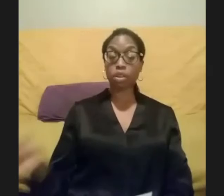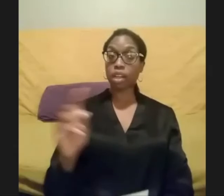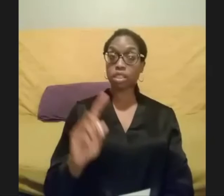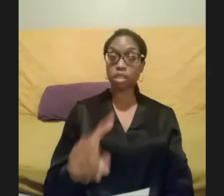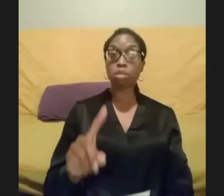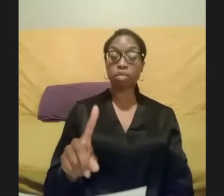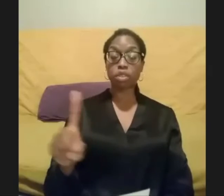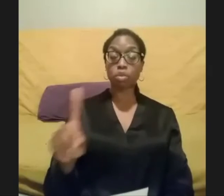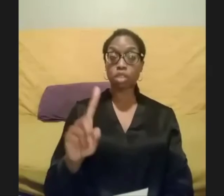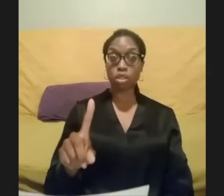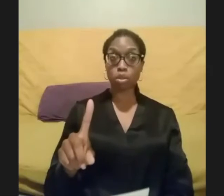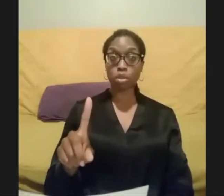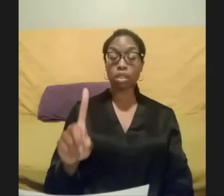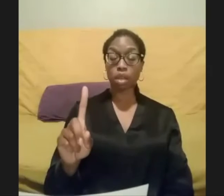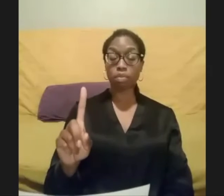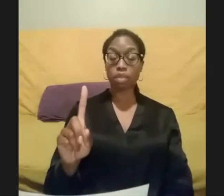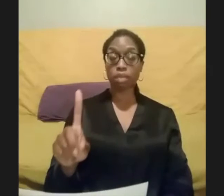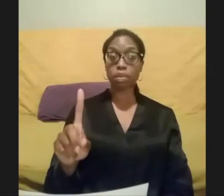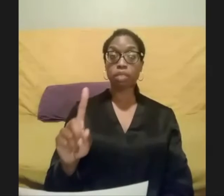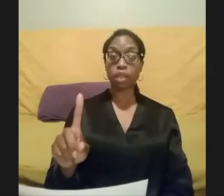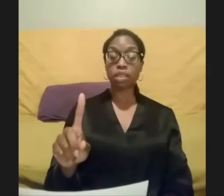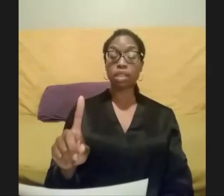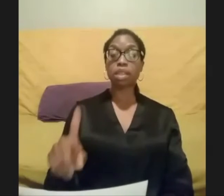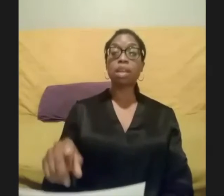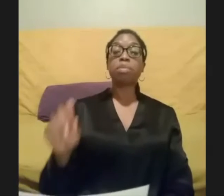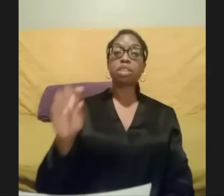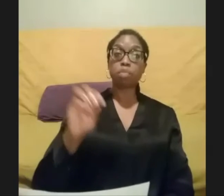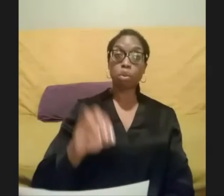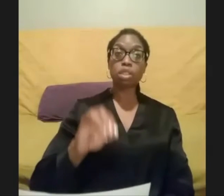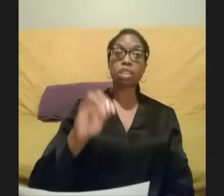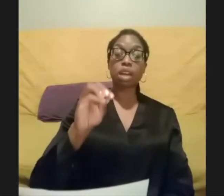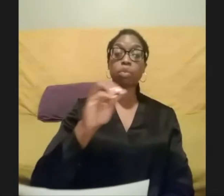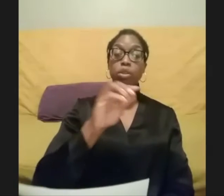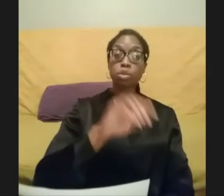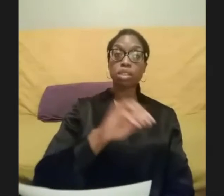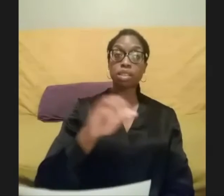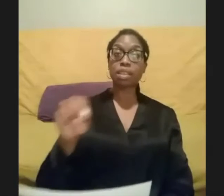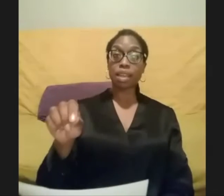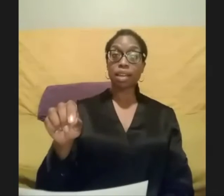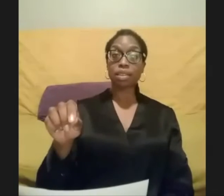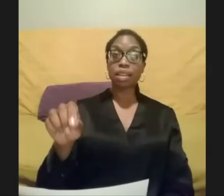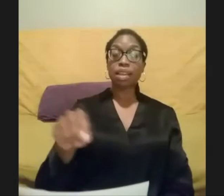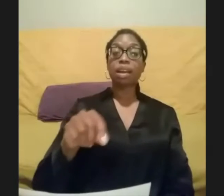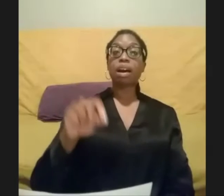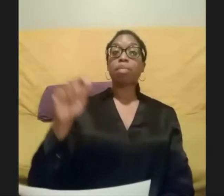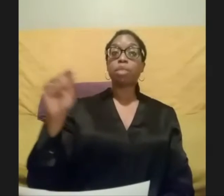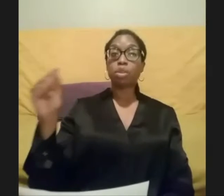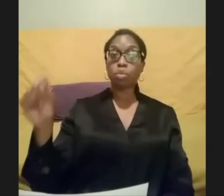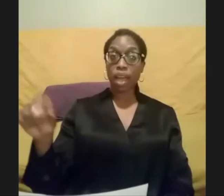not exclusive to just those types of blood cells. But it's important that when you start seeing that, you have to